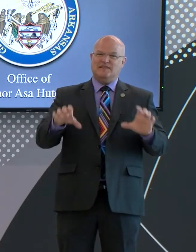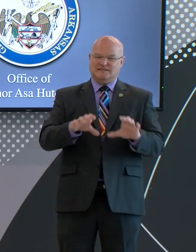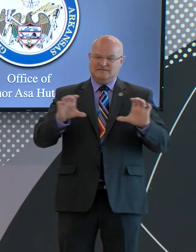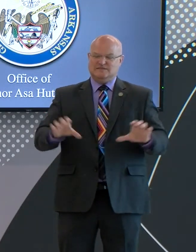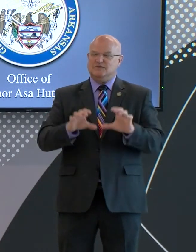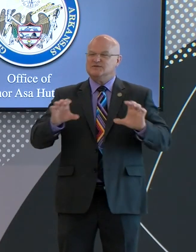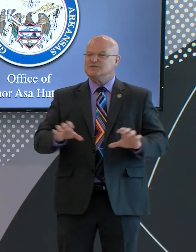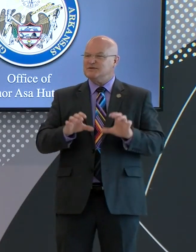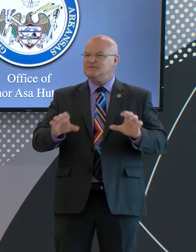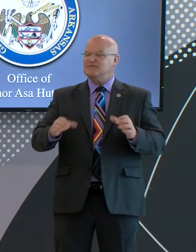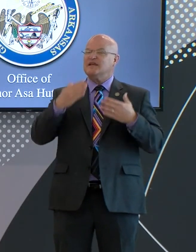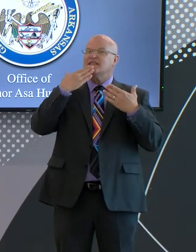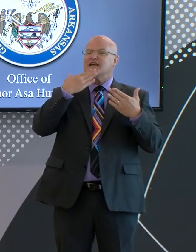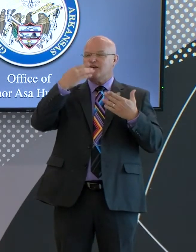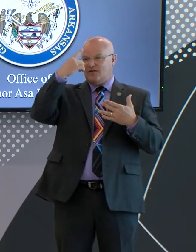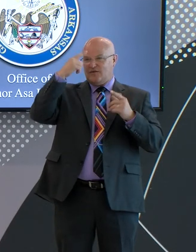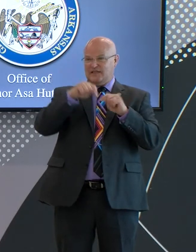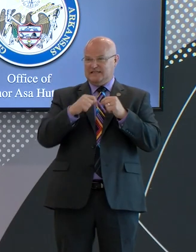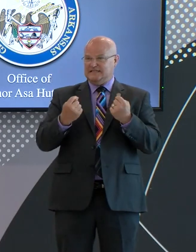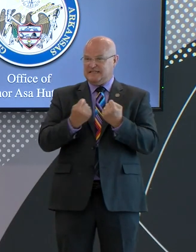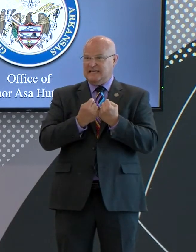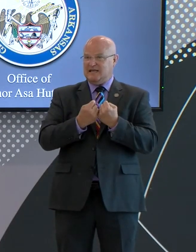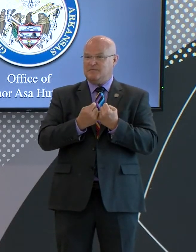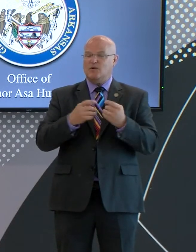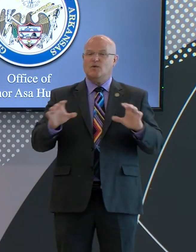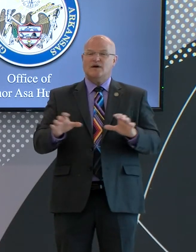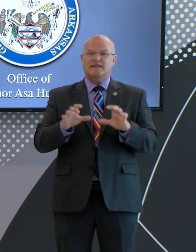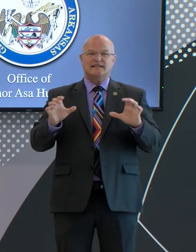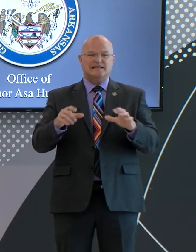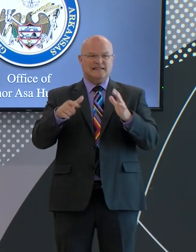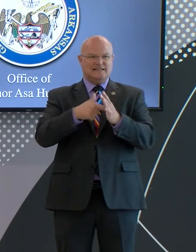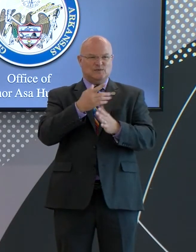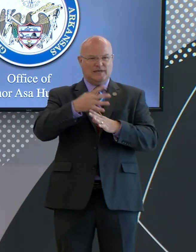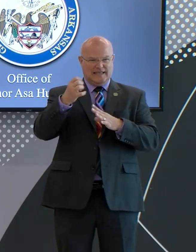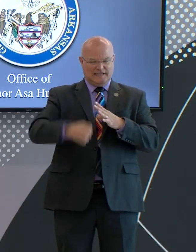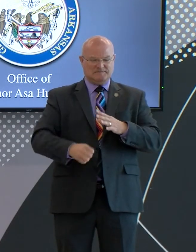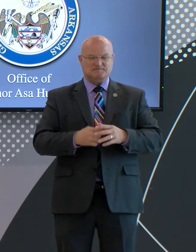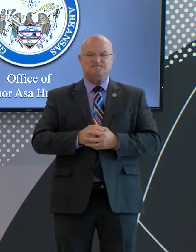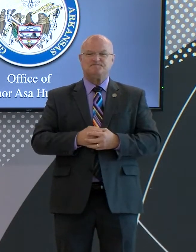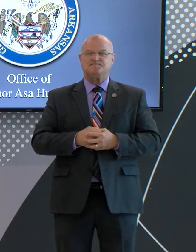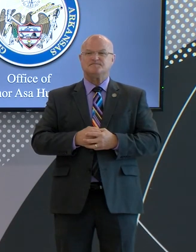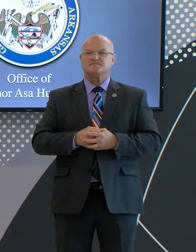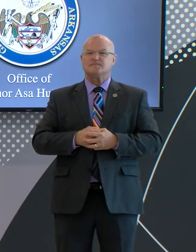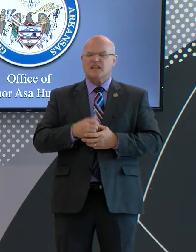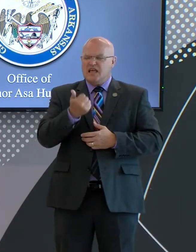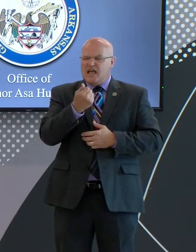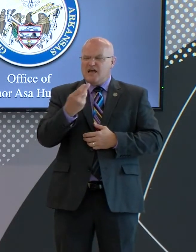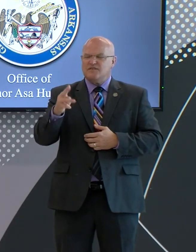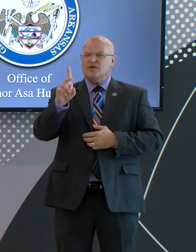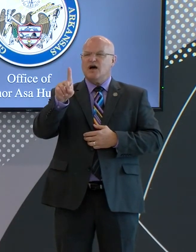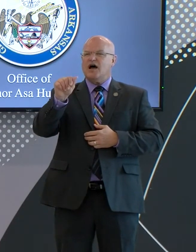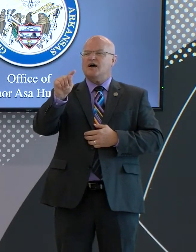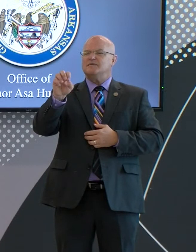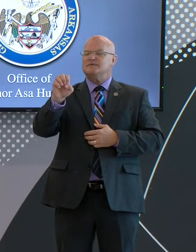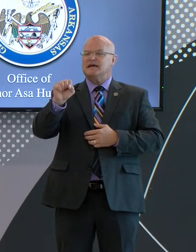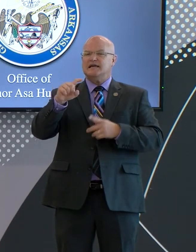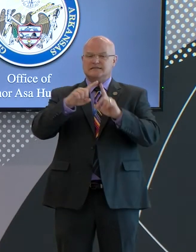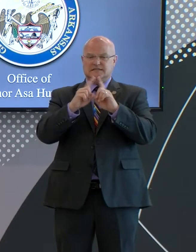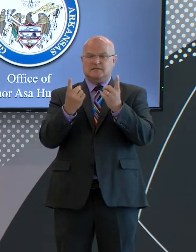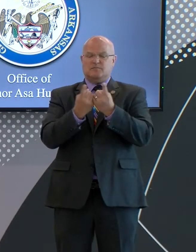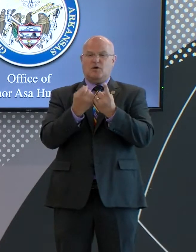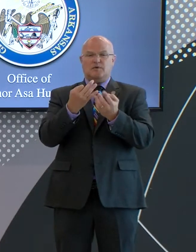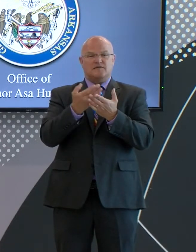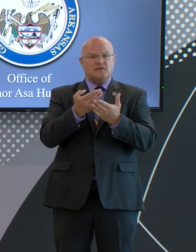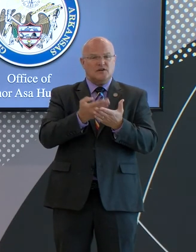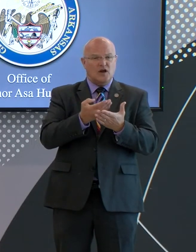done. Very thankful for the team and what they did to this weekend. I do want to give a couple updates related to the Department of